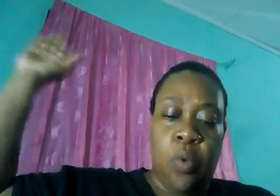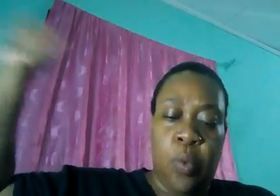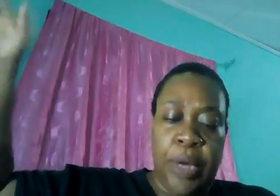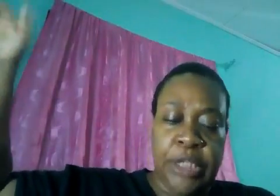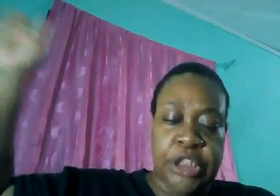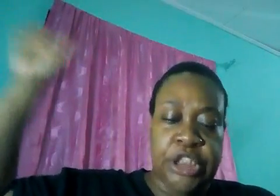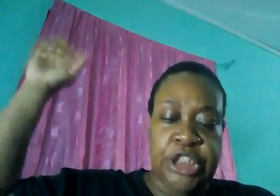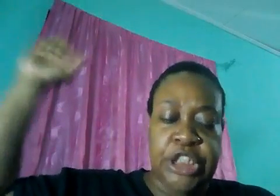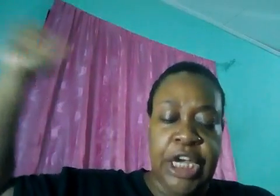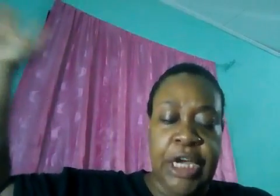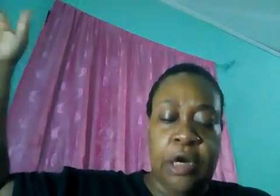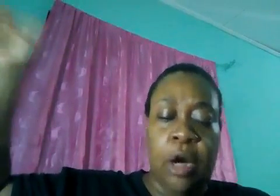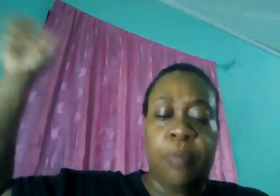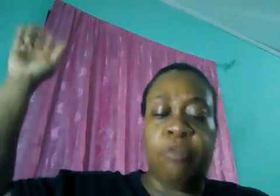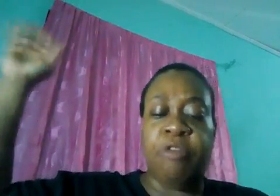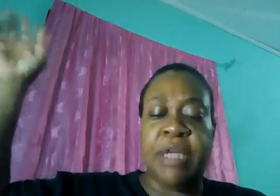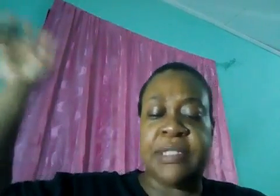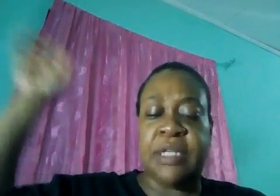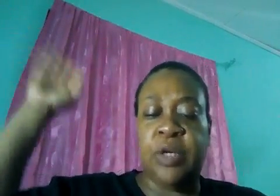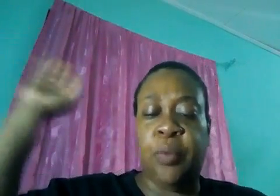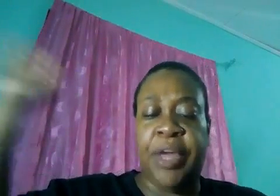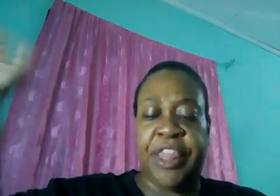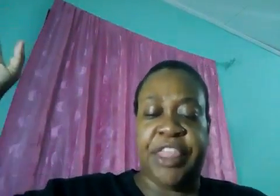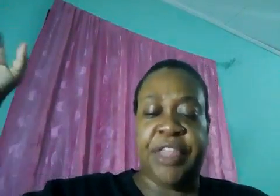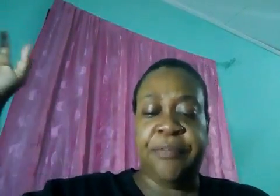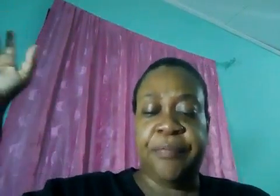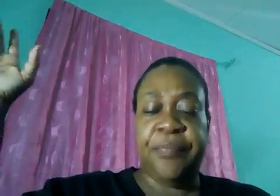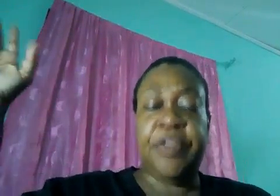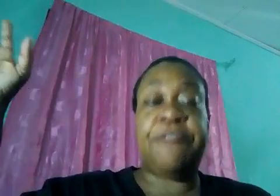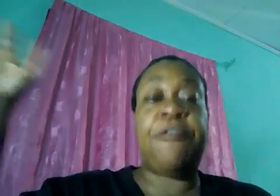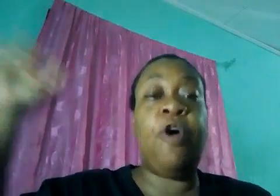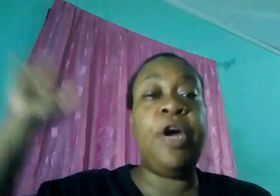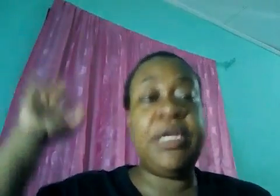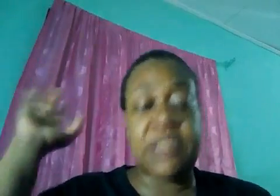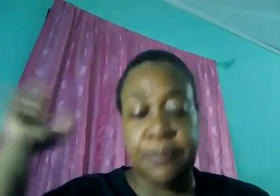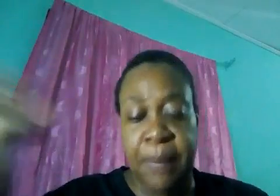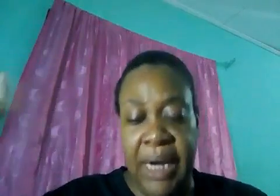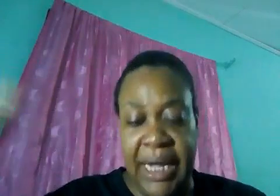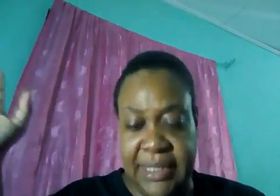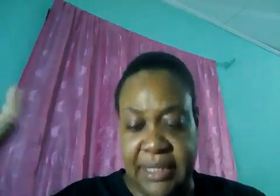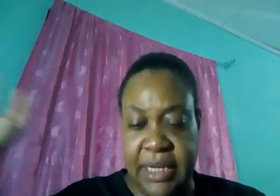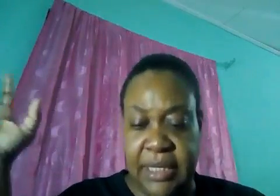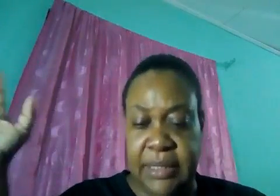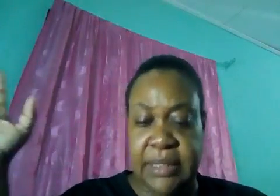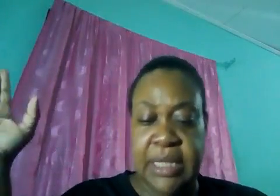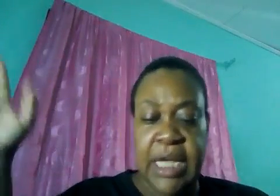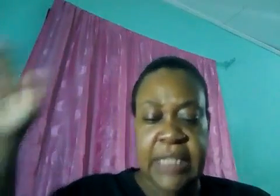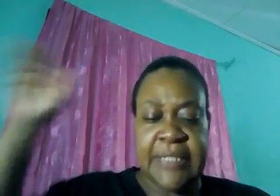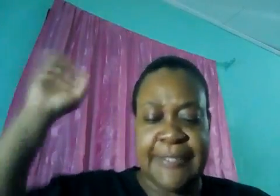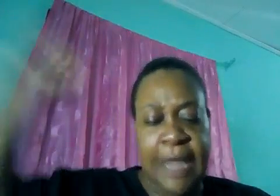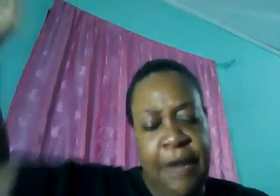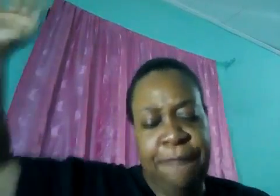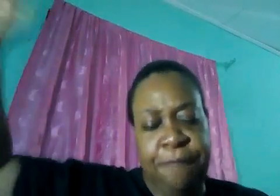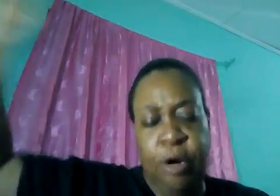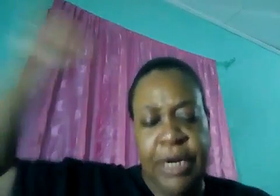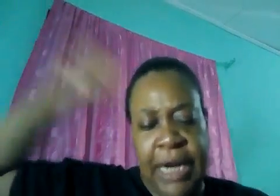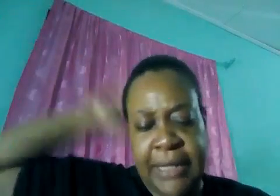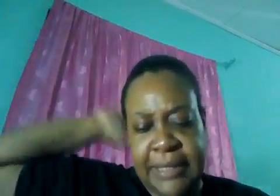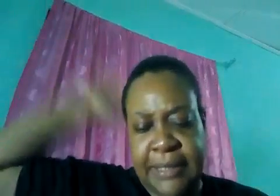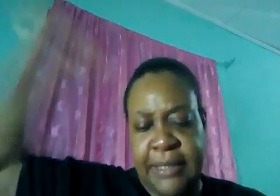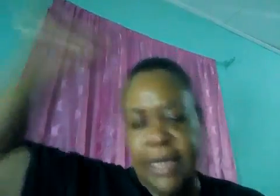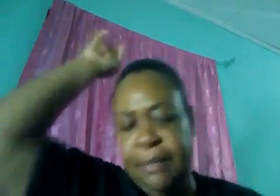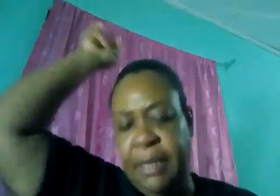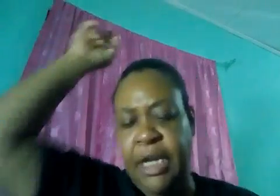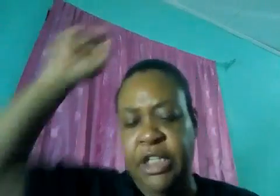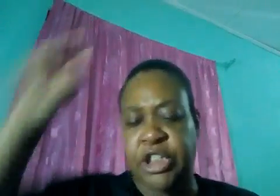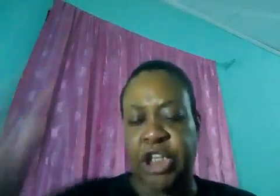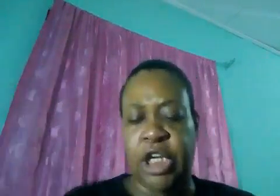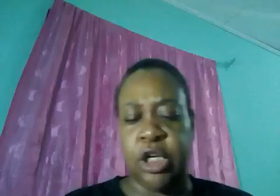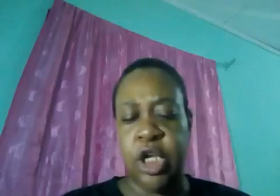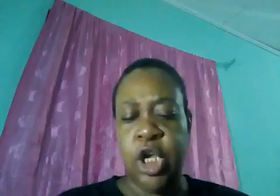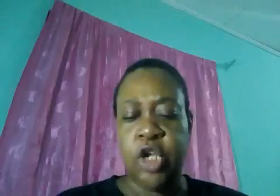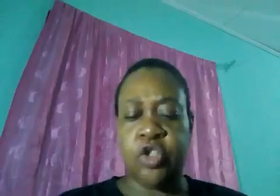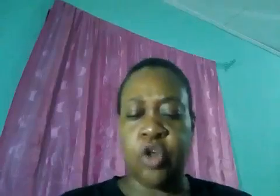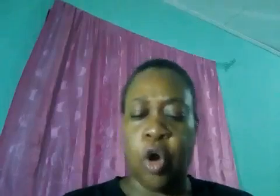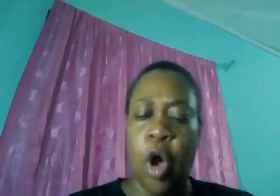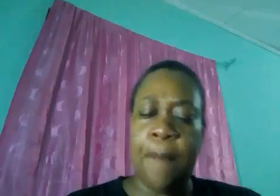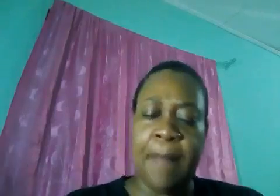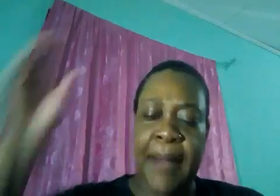which Jacob wrestled with for his blessings, send forth that same angel to come and